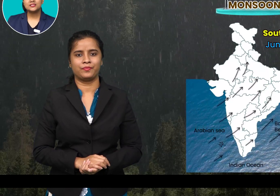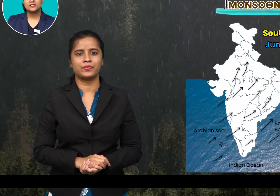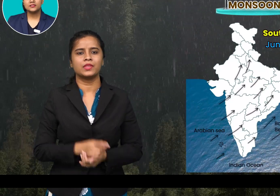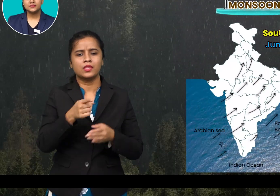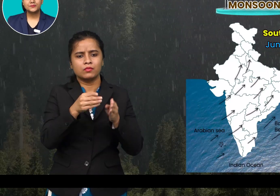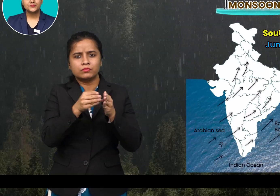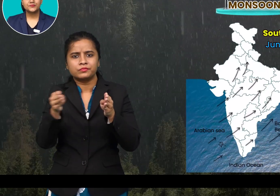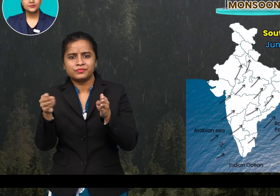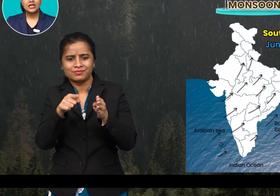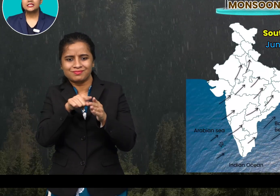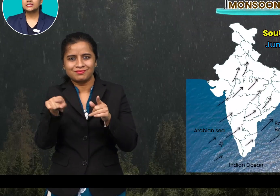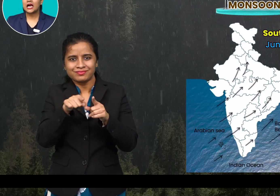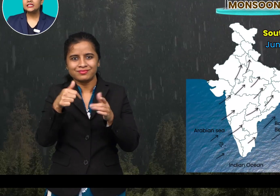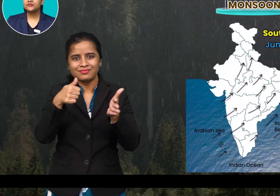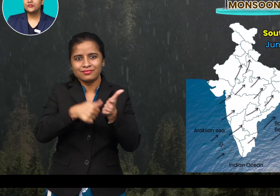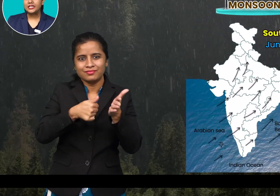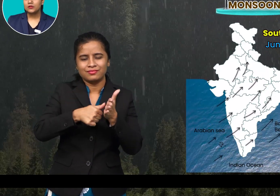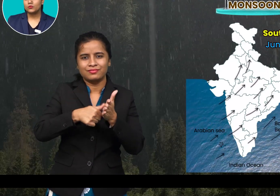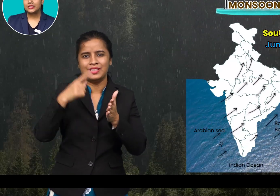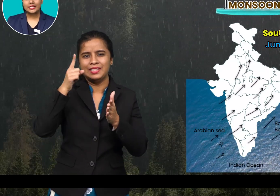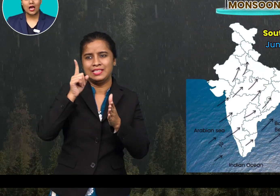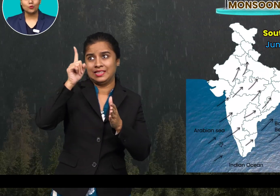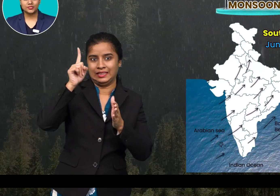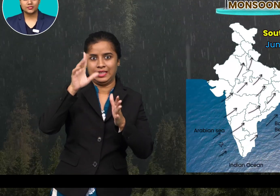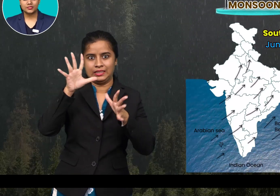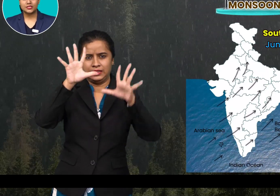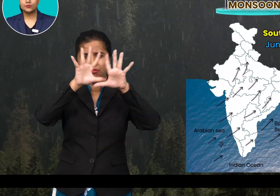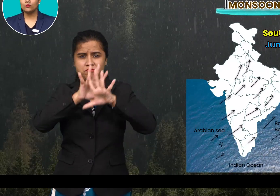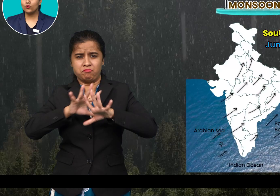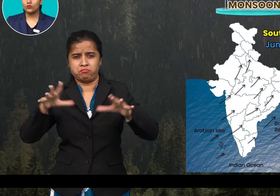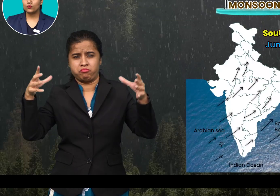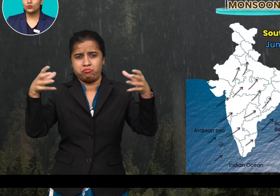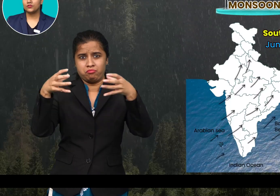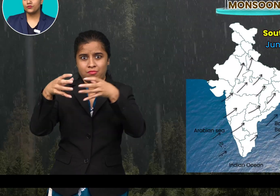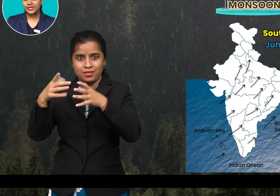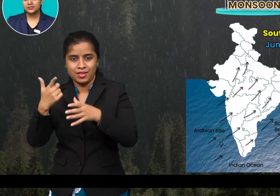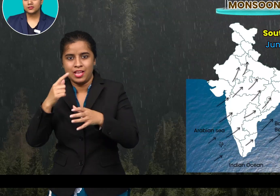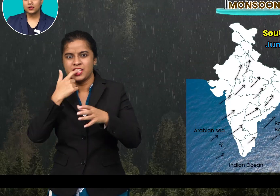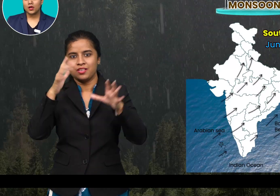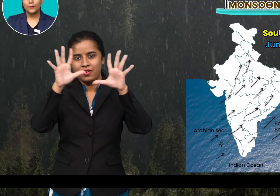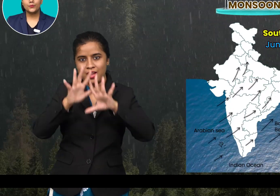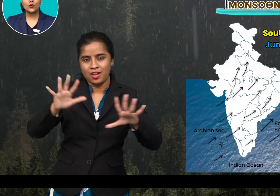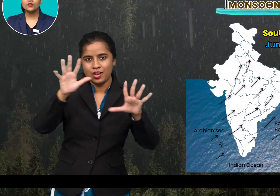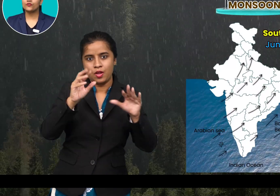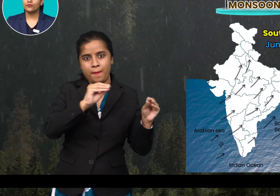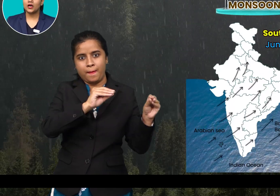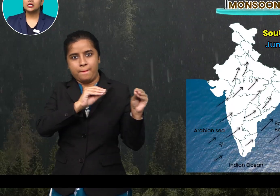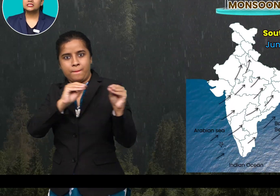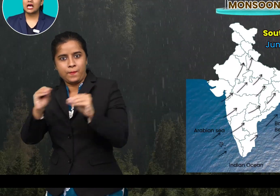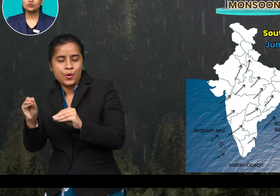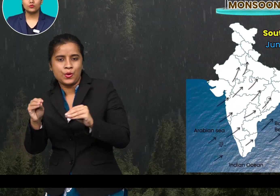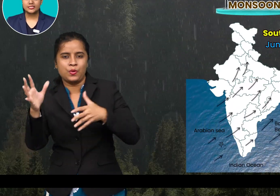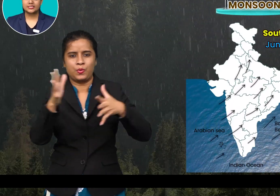During this season, the sky is filled with clouds that move with winds blowing from